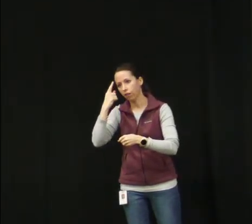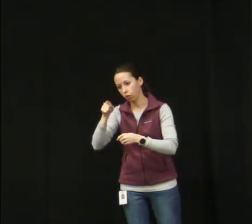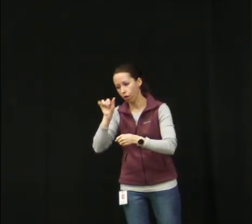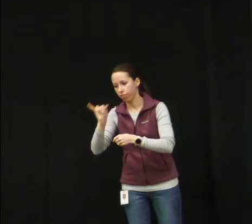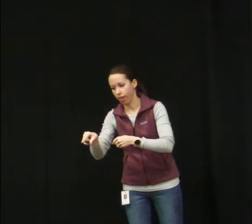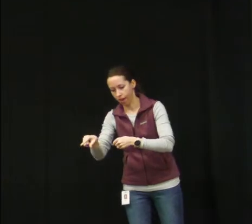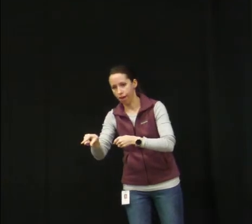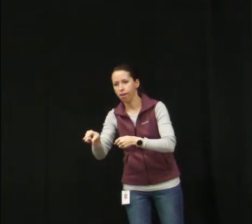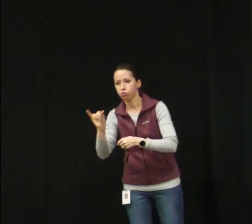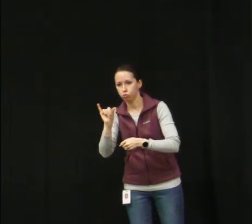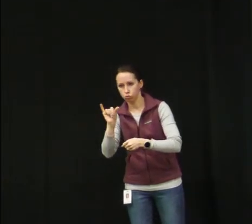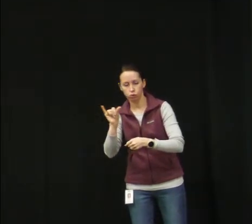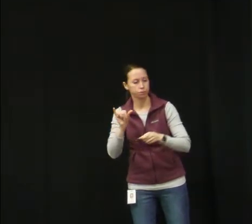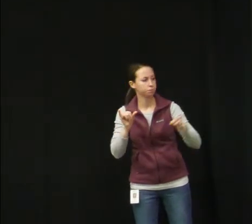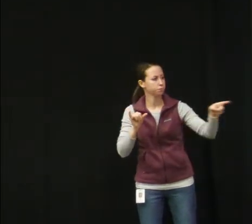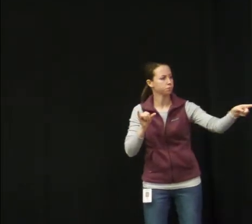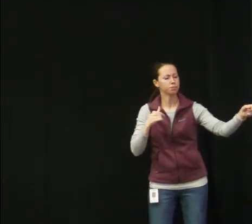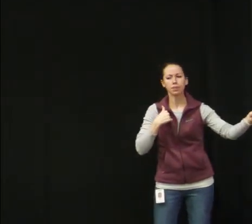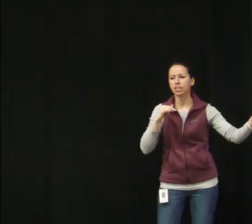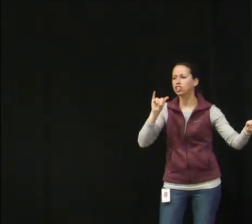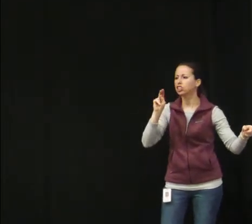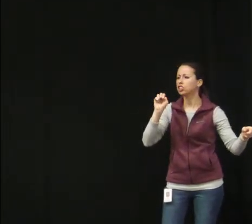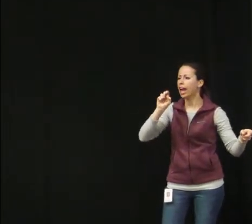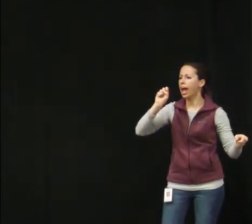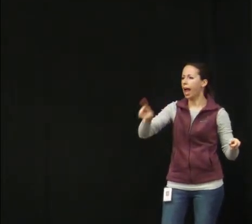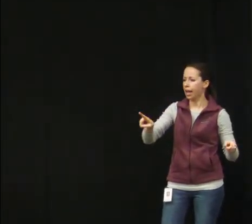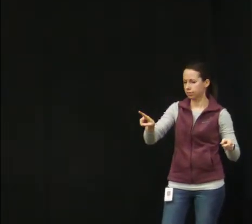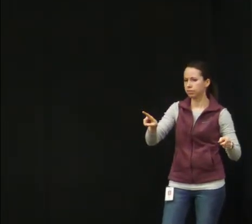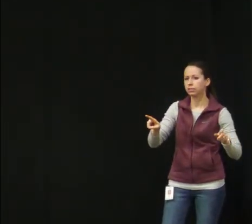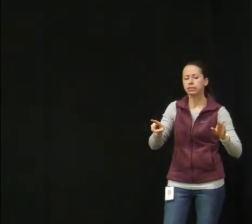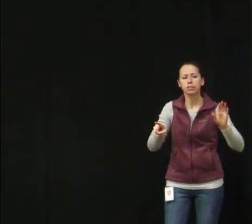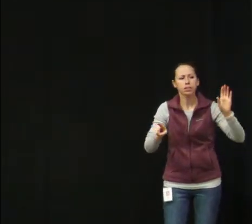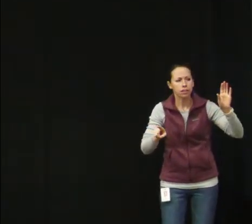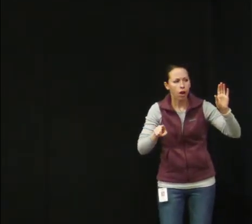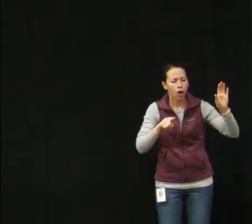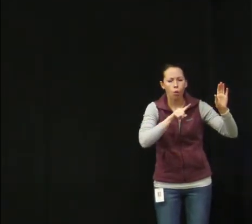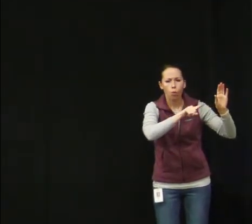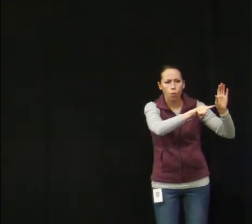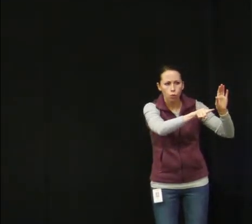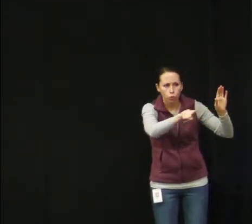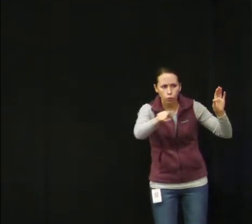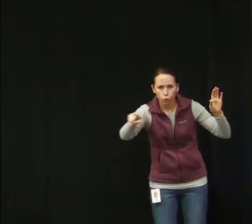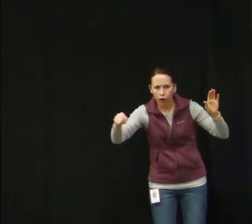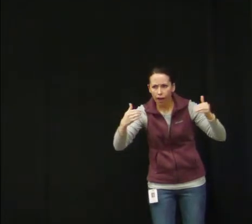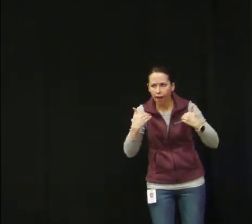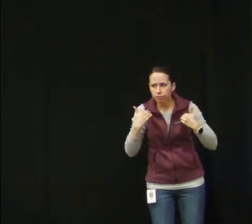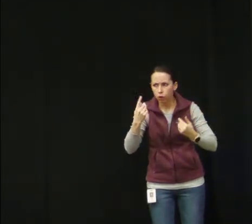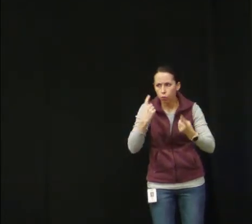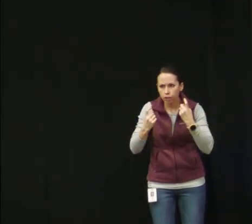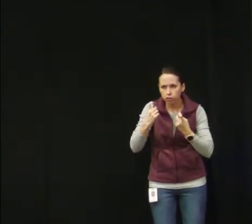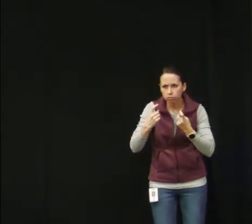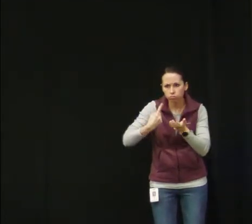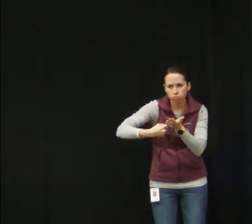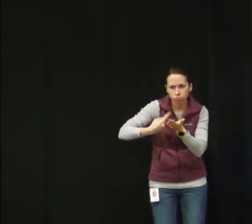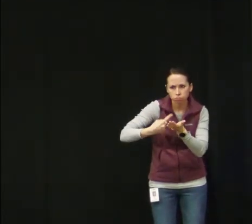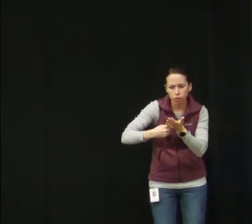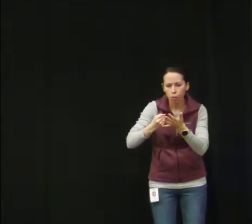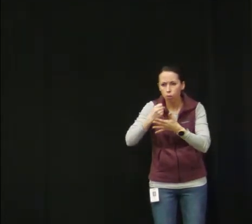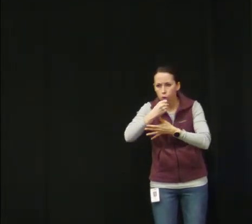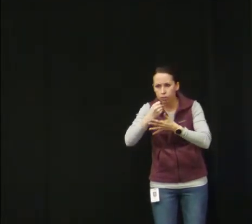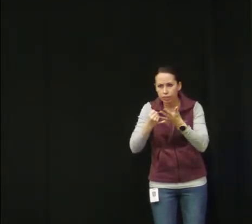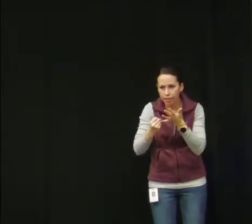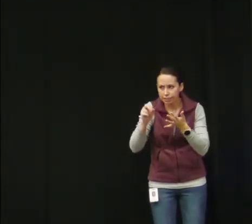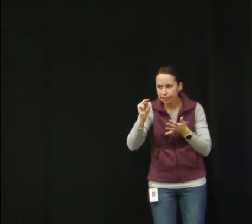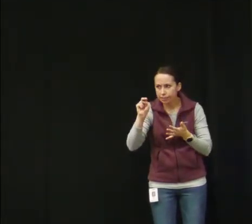Can I ask a question? Do you all have any questions about what she's talking about when she talks about prioritizing need?